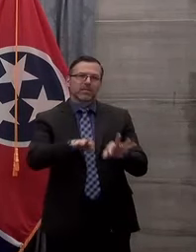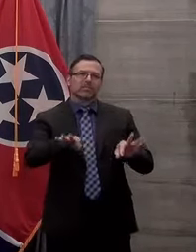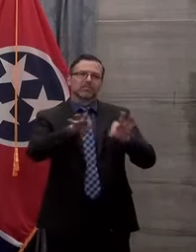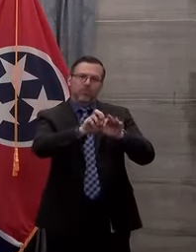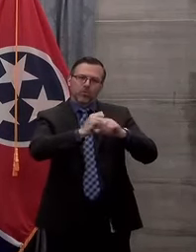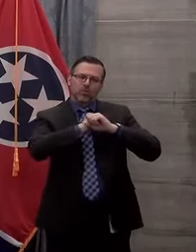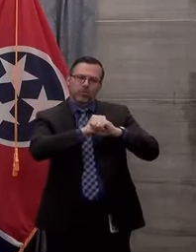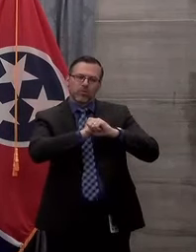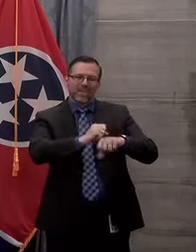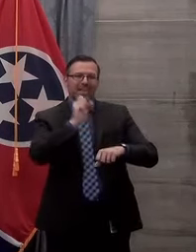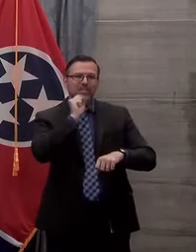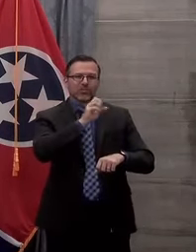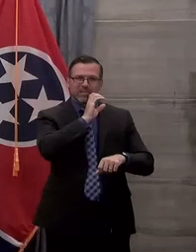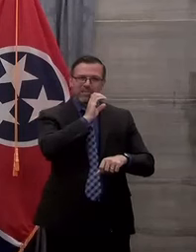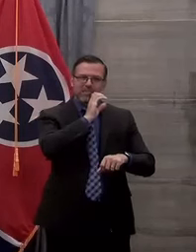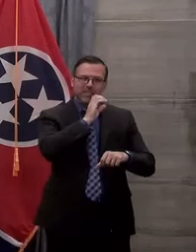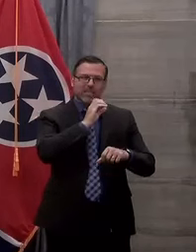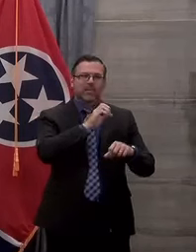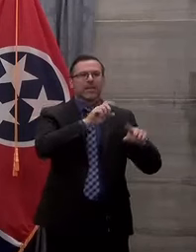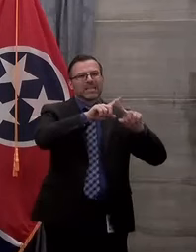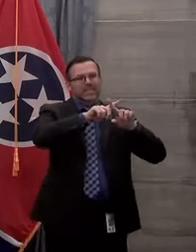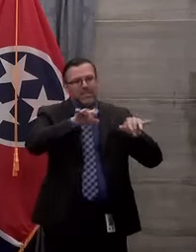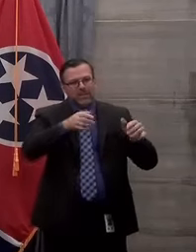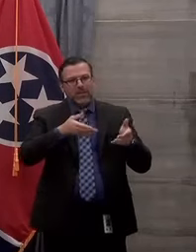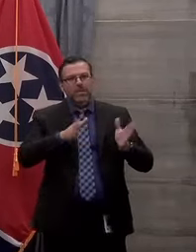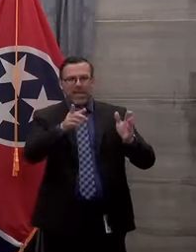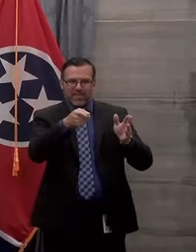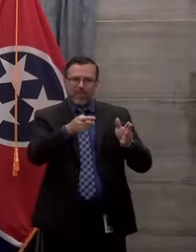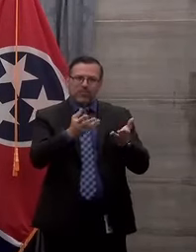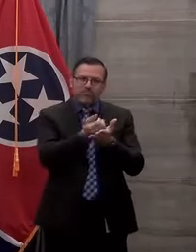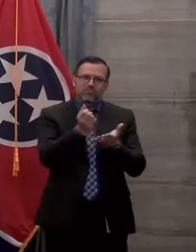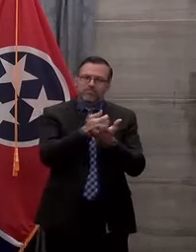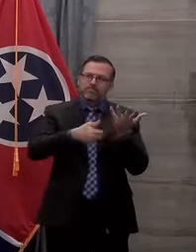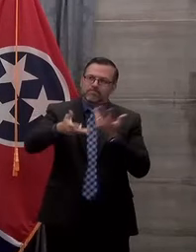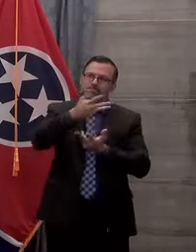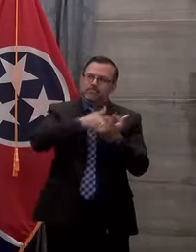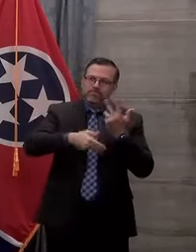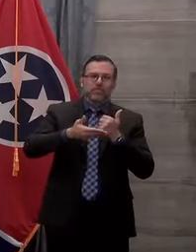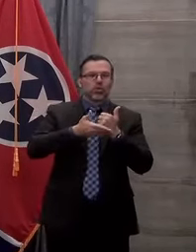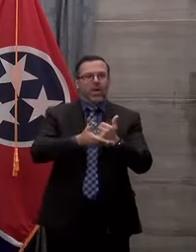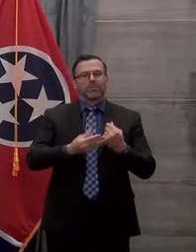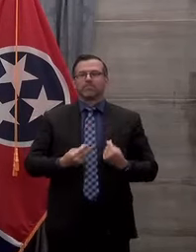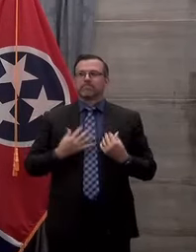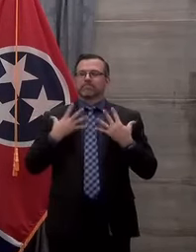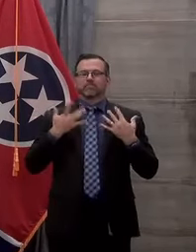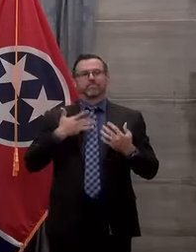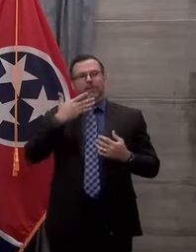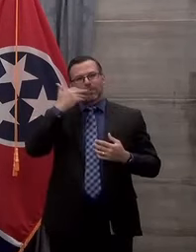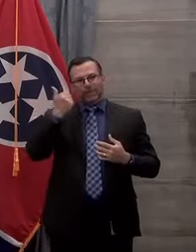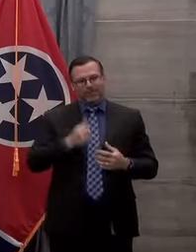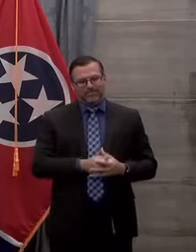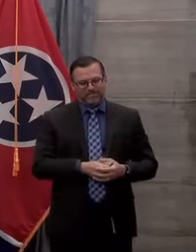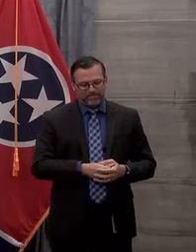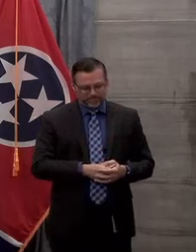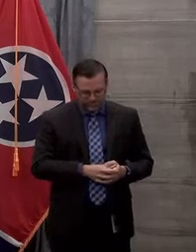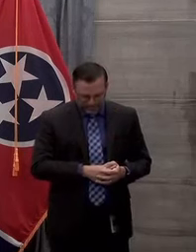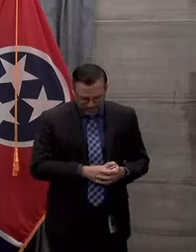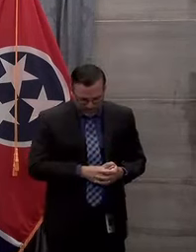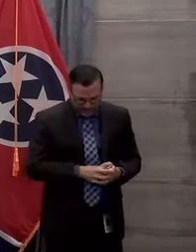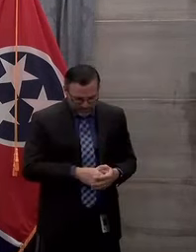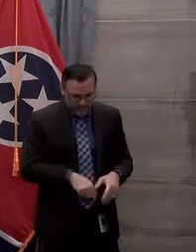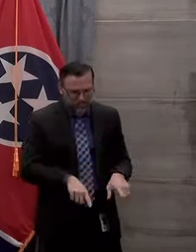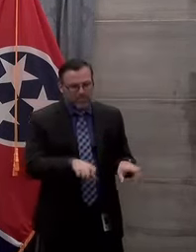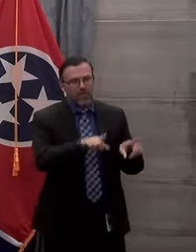population while allowing for their social and emotional well-being. Secondly, I also want to reiterate his